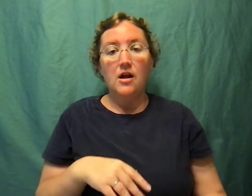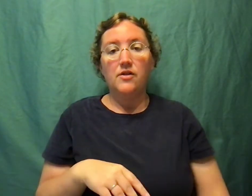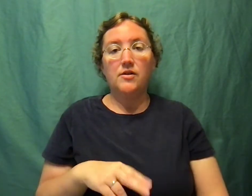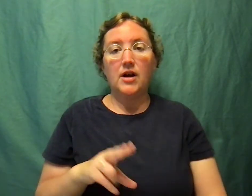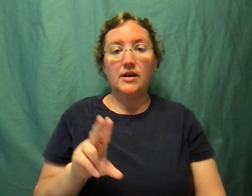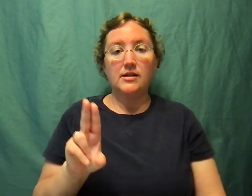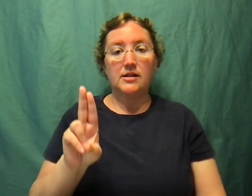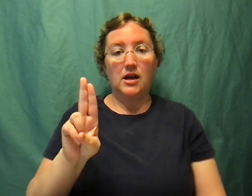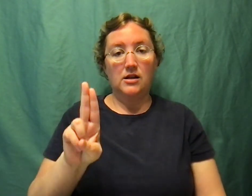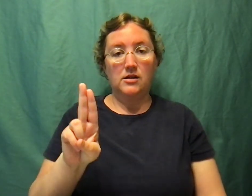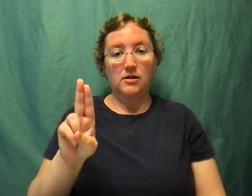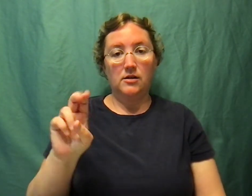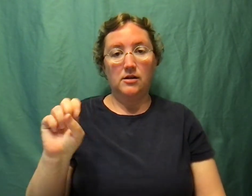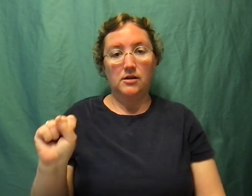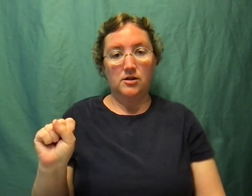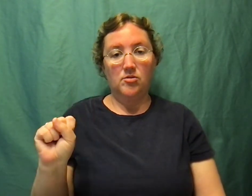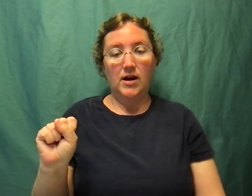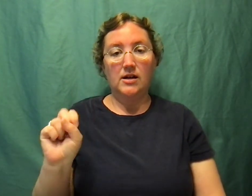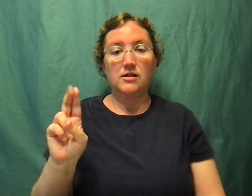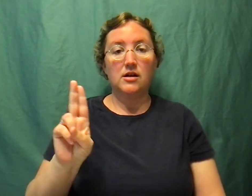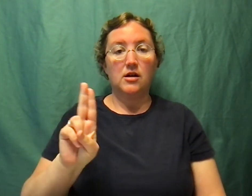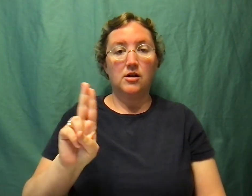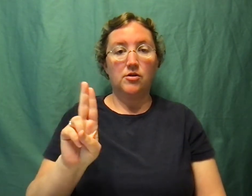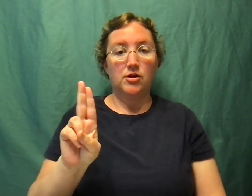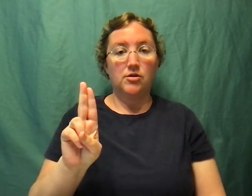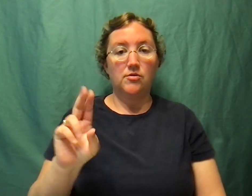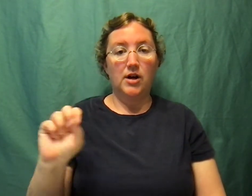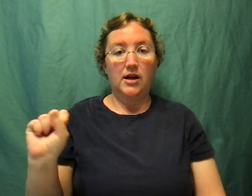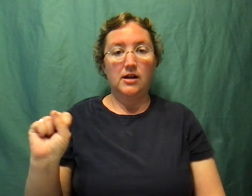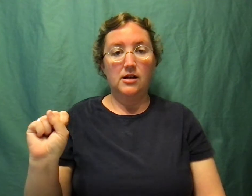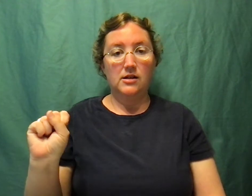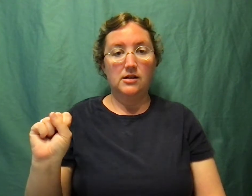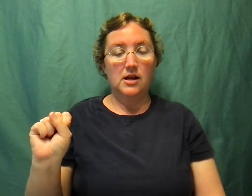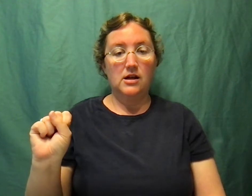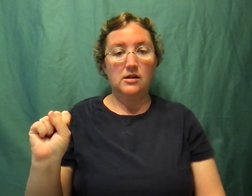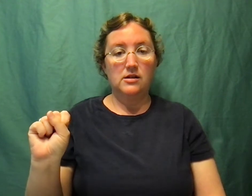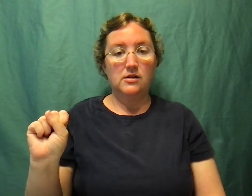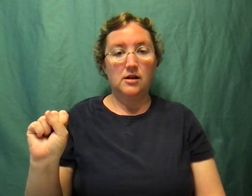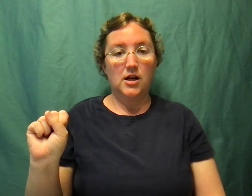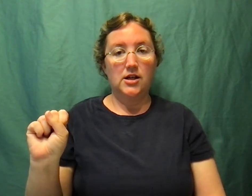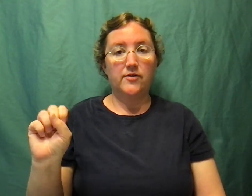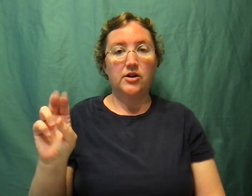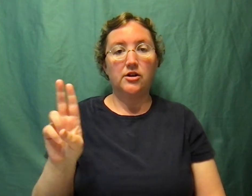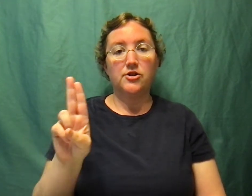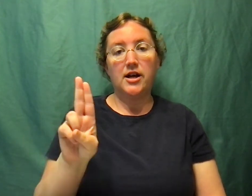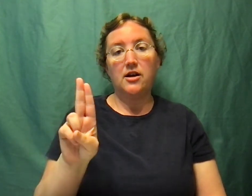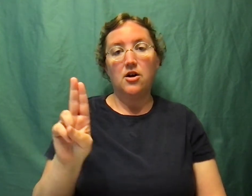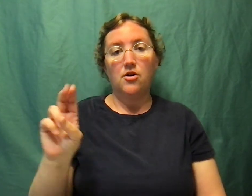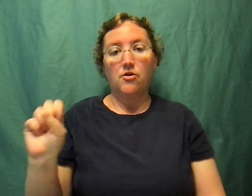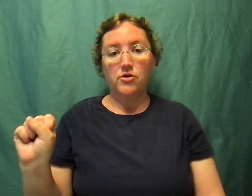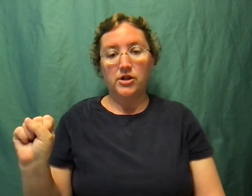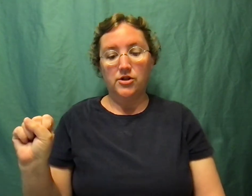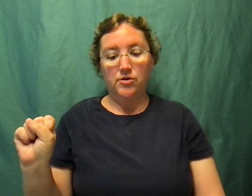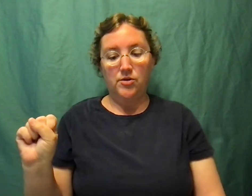The United States is US. You can do United States and give it a little shake, or just do